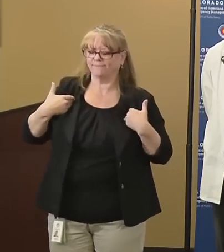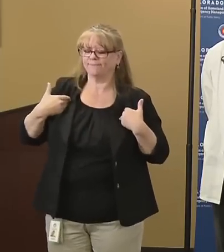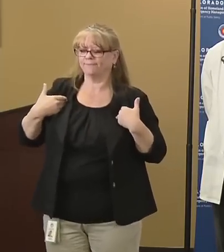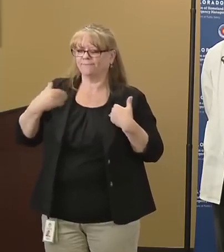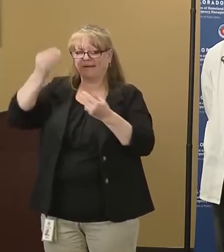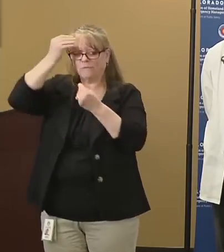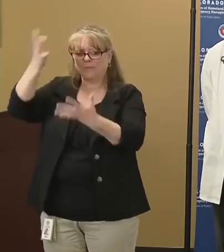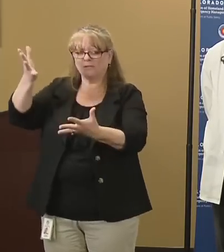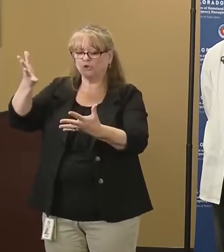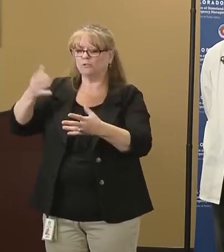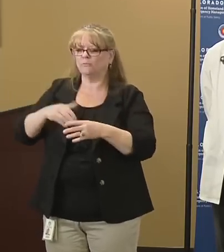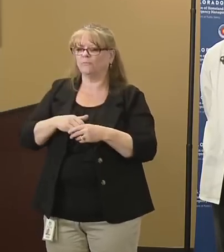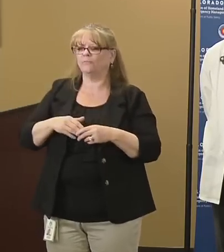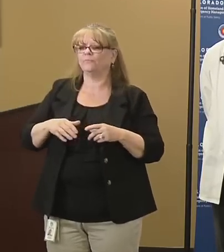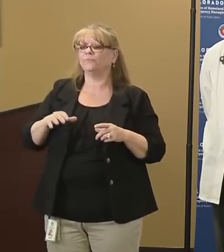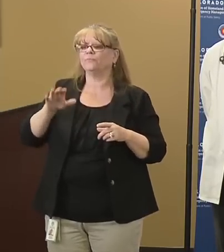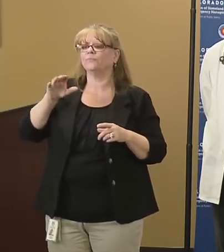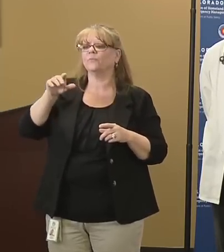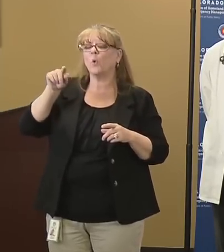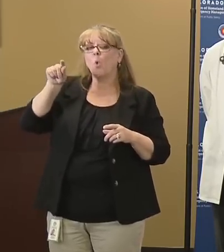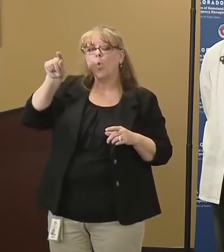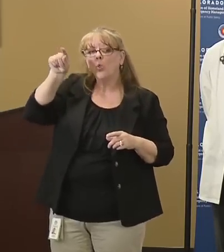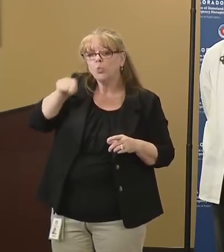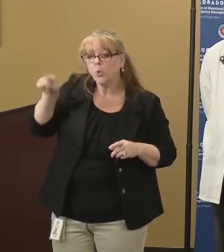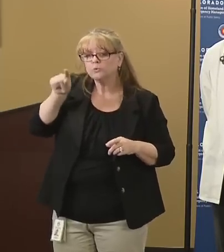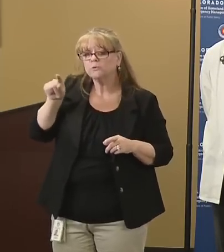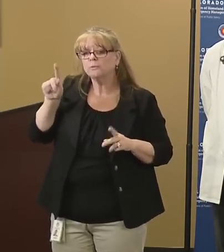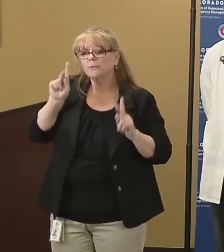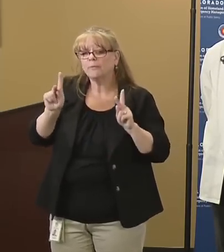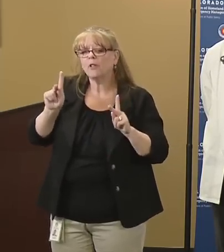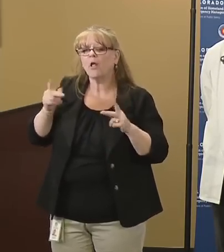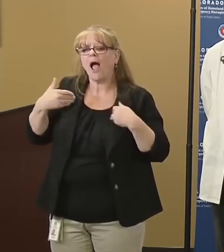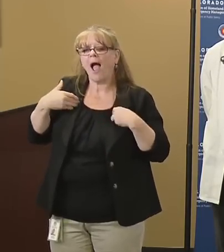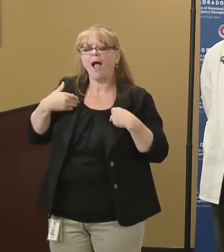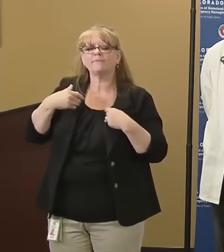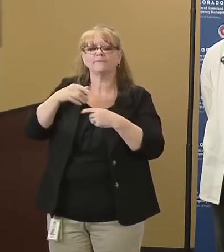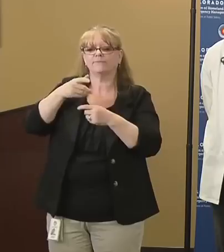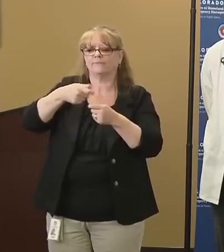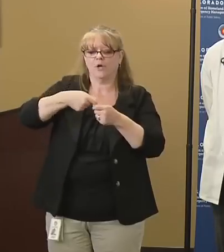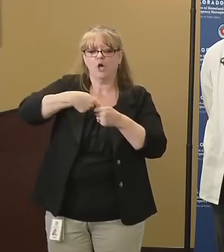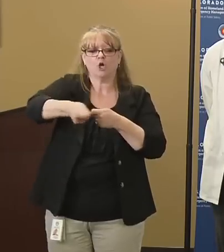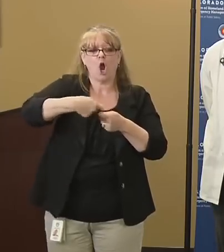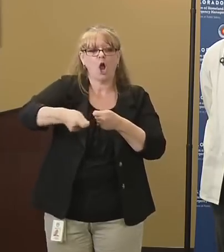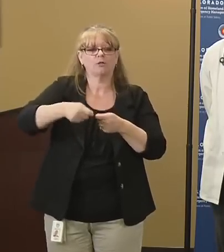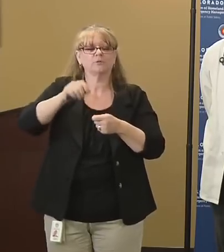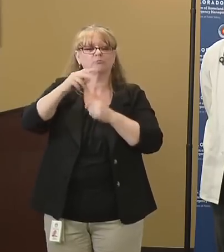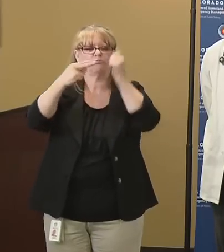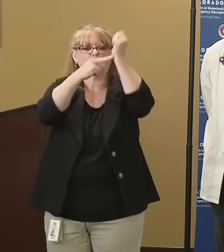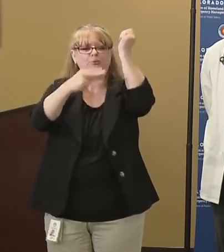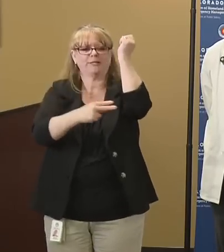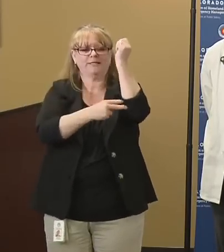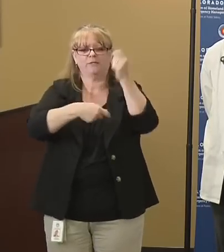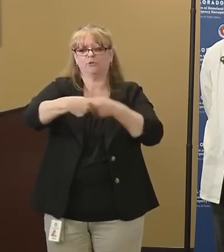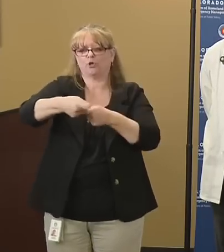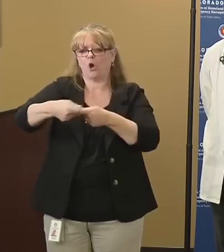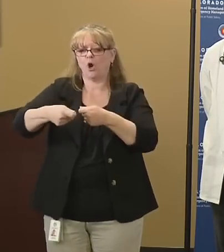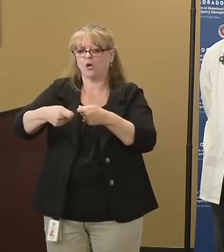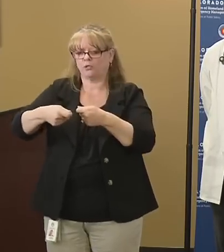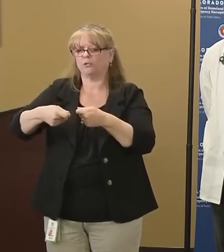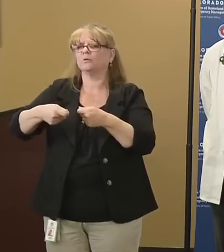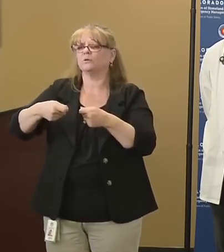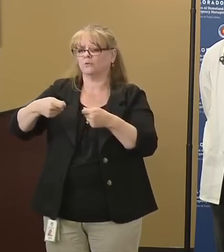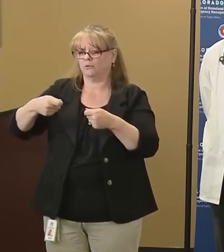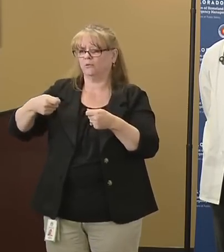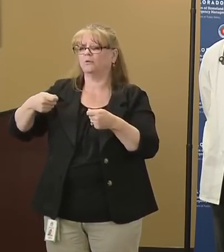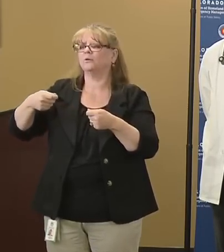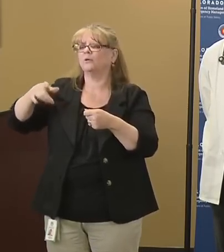areas, there was a bridge tournament there where I think a number of cases are connected to that. Who attends bridge tournaments